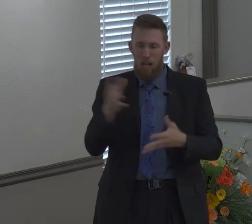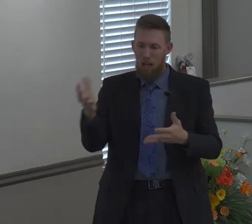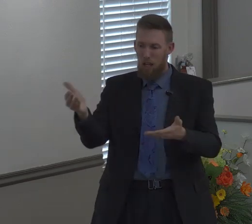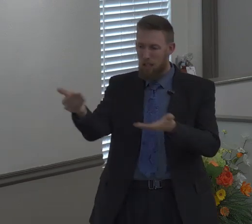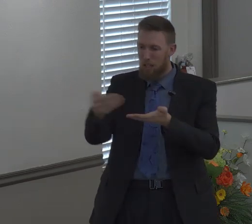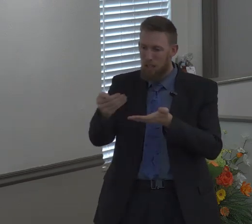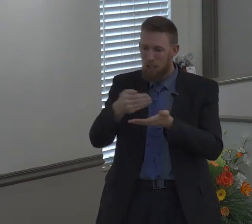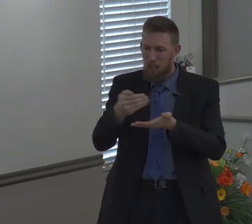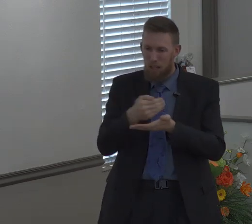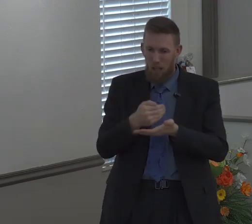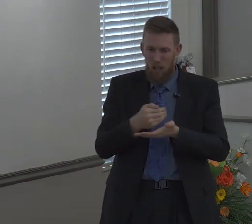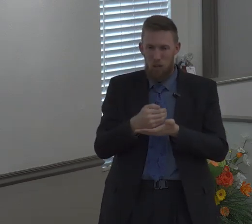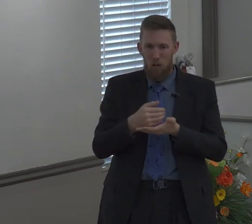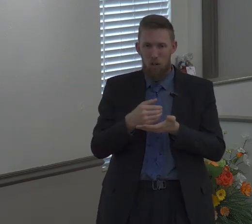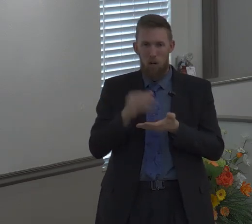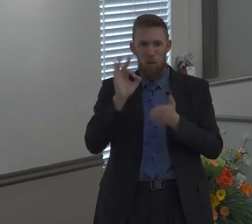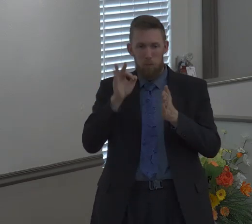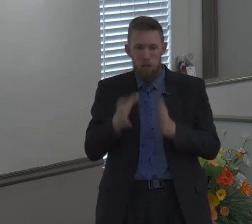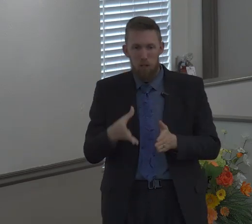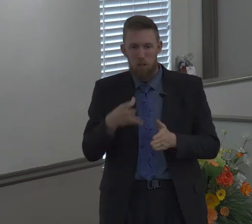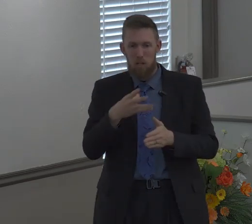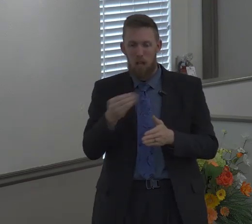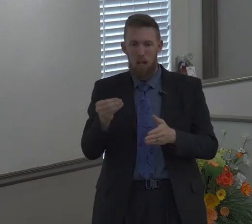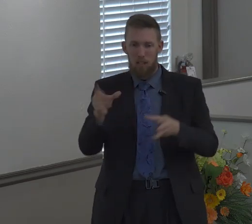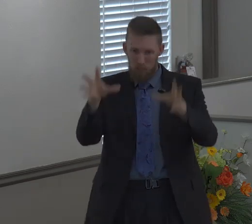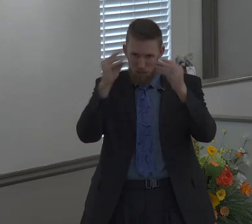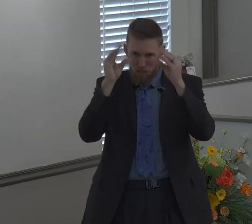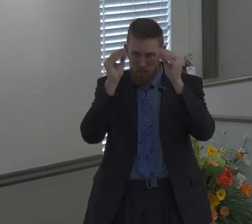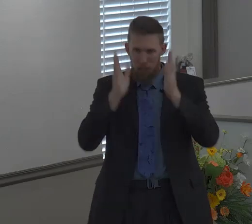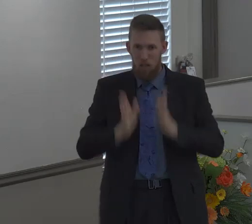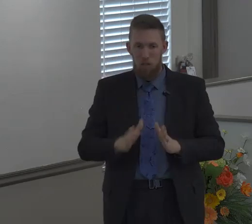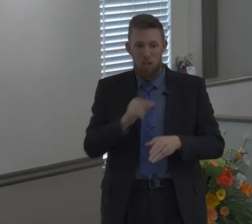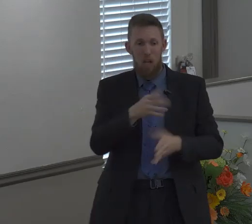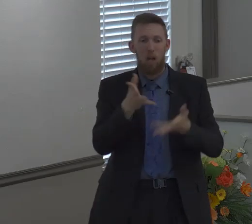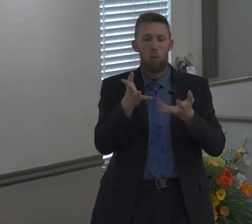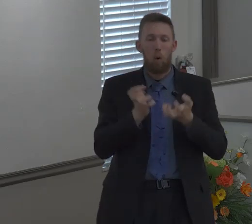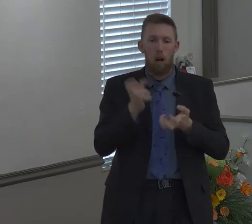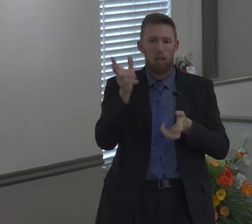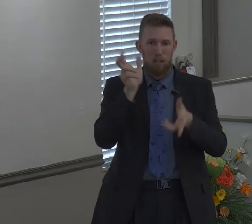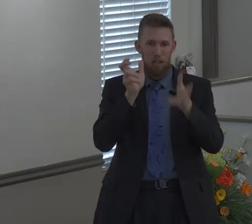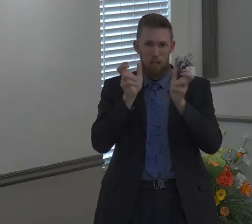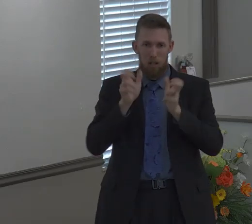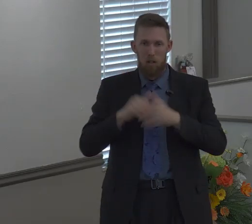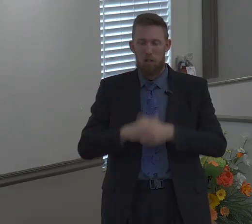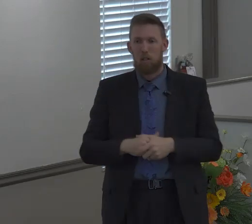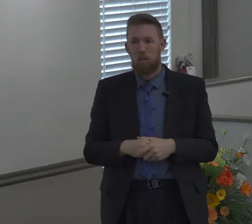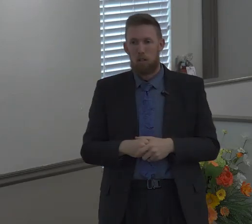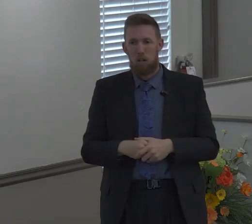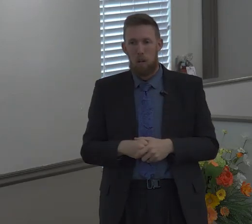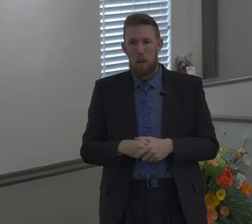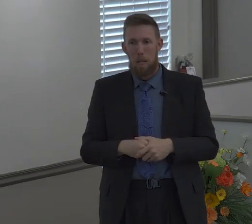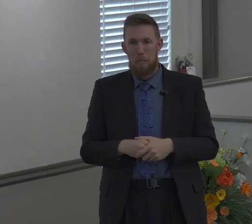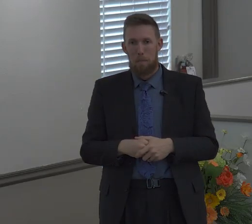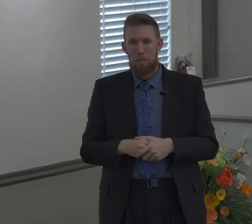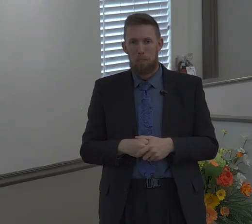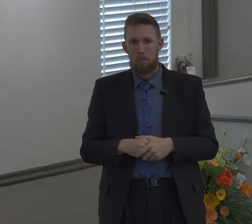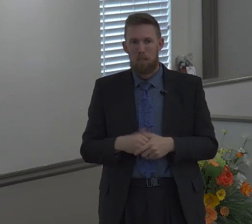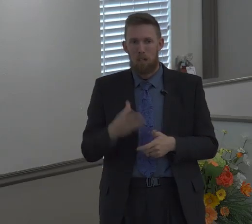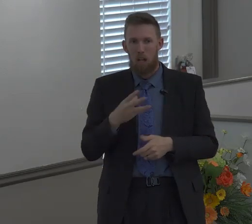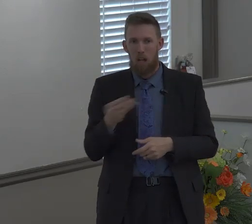themselves teachers having itching ears. Give me a preacher who's not going to preach. By the way, the term preach has now become an